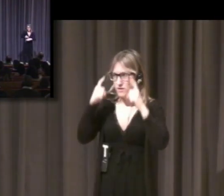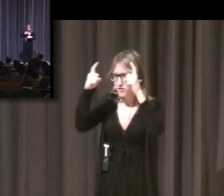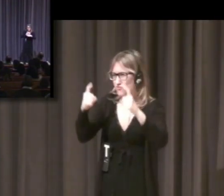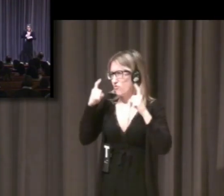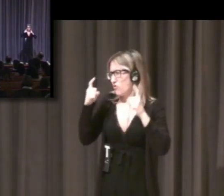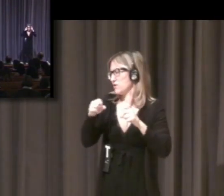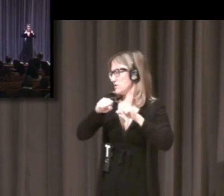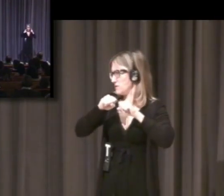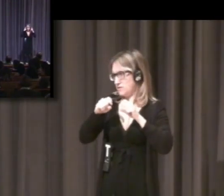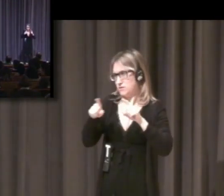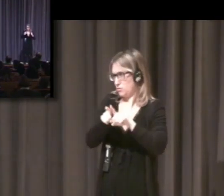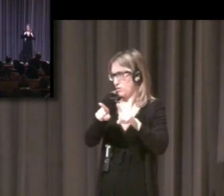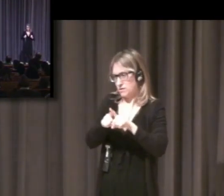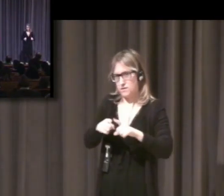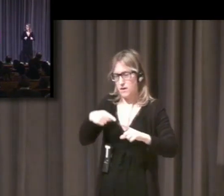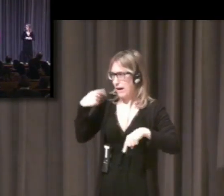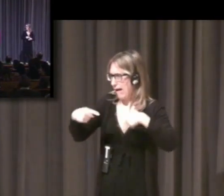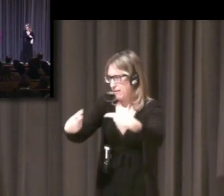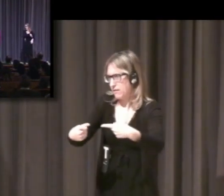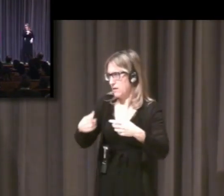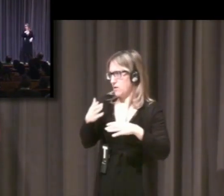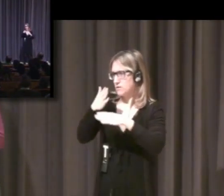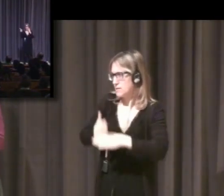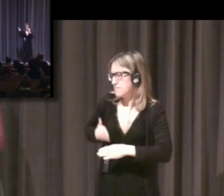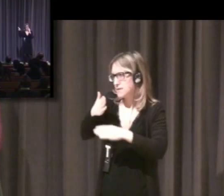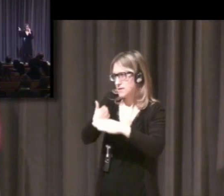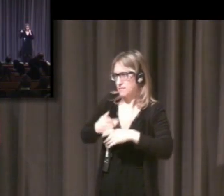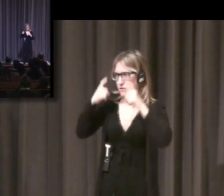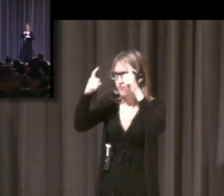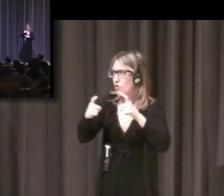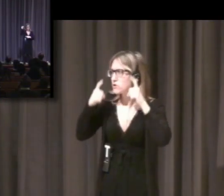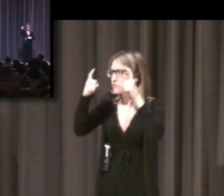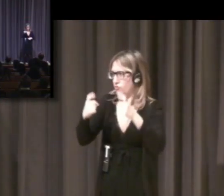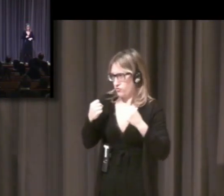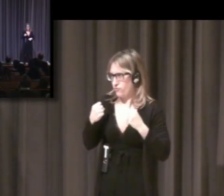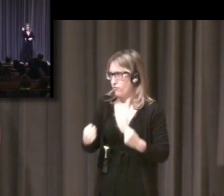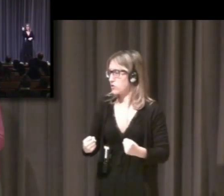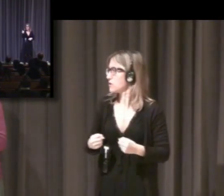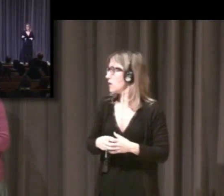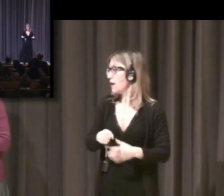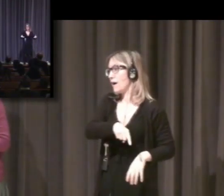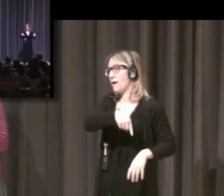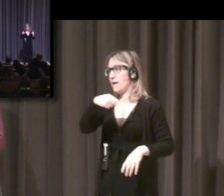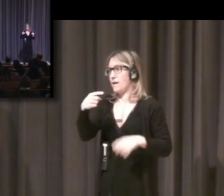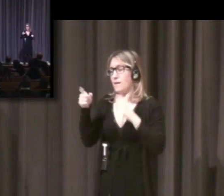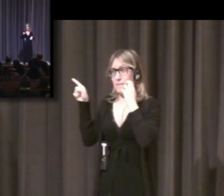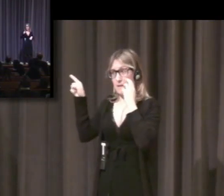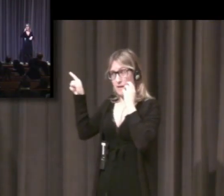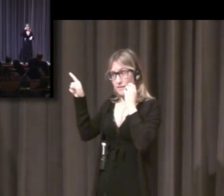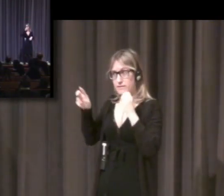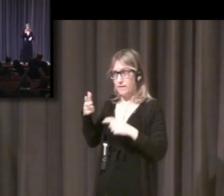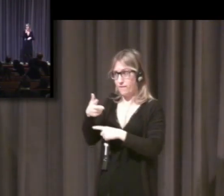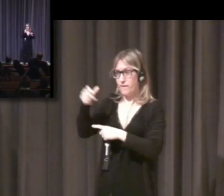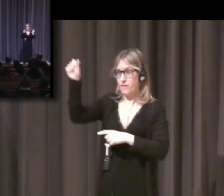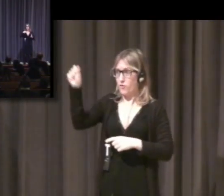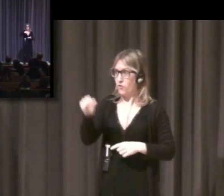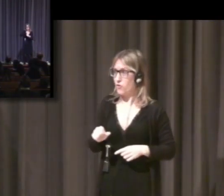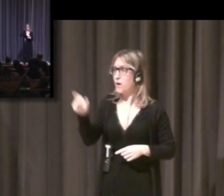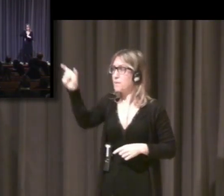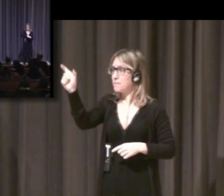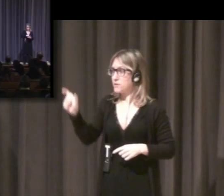The person in this video was 19 months old when she